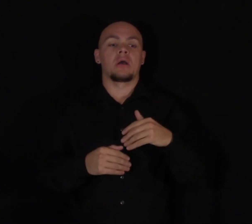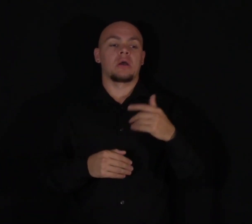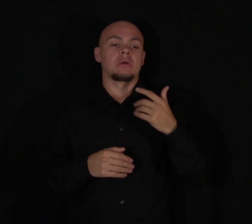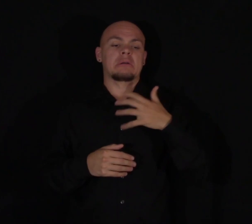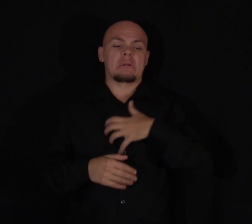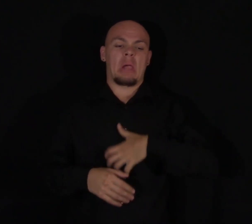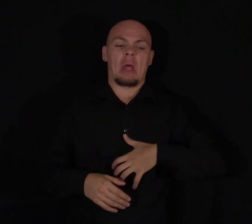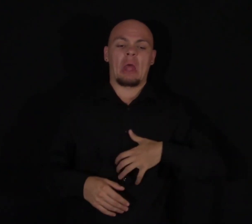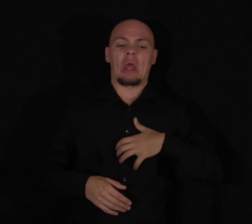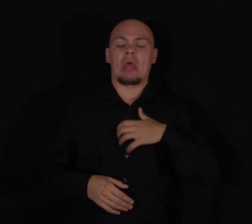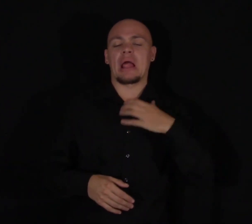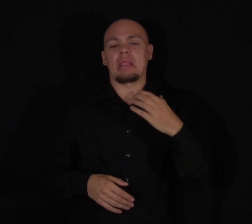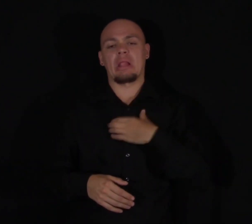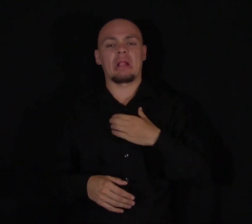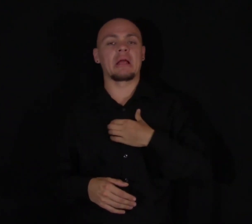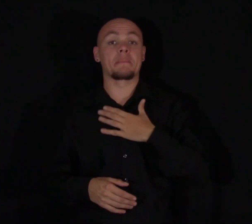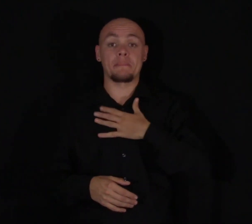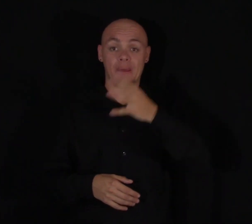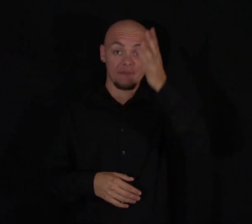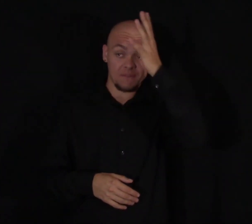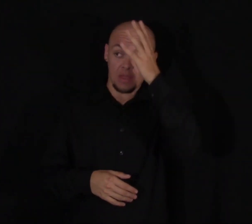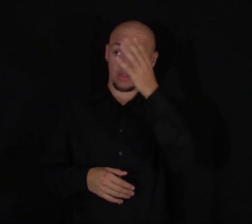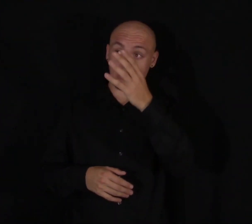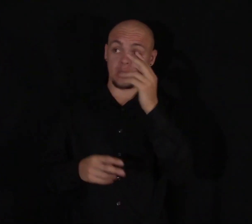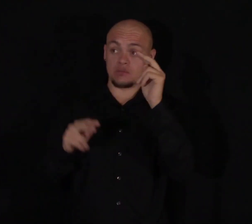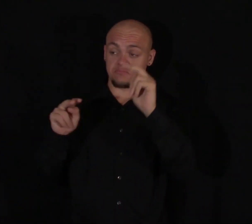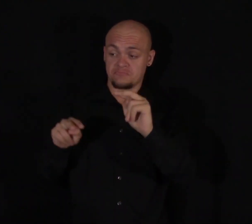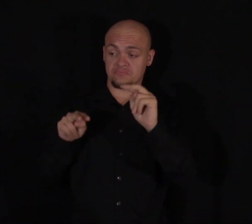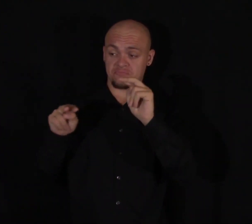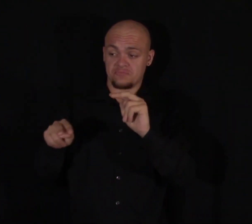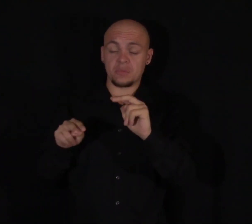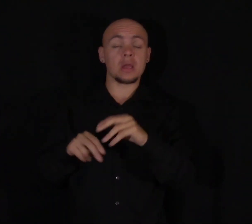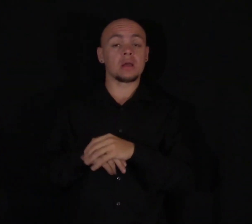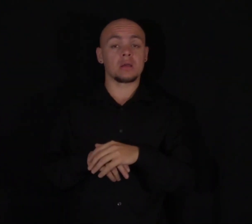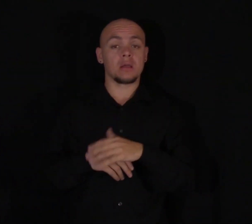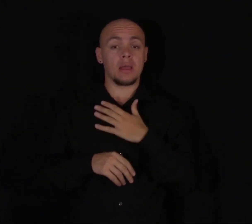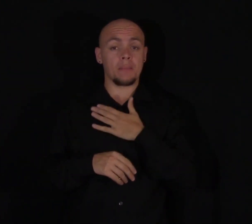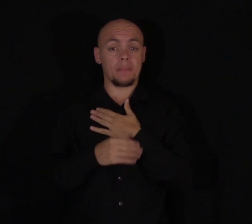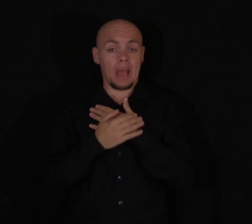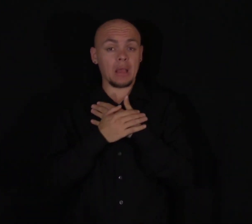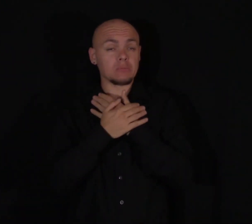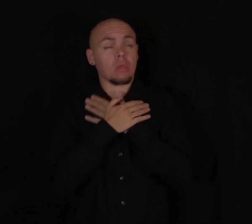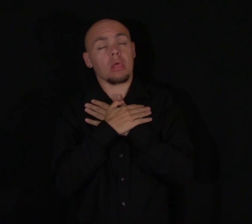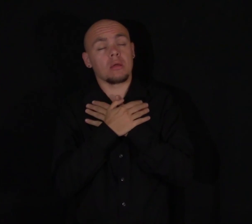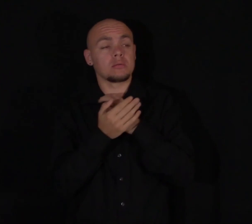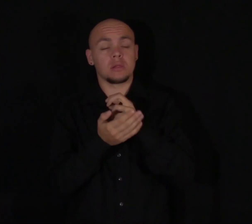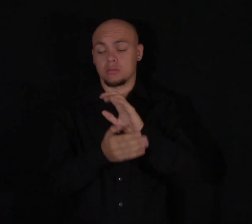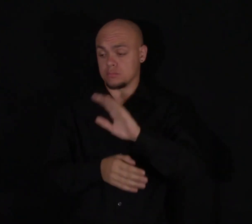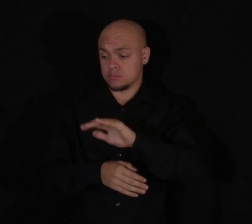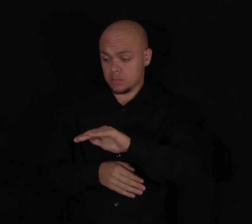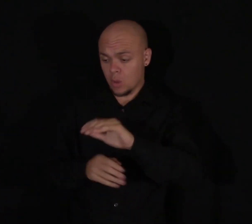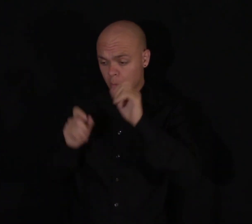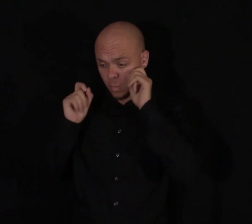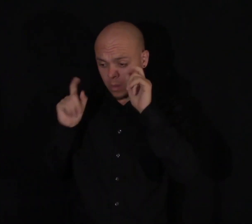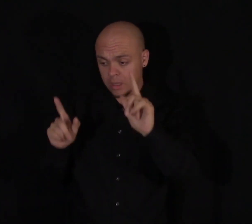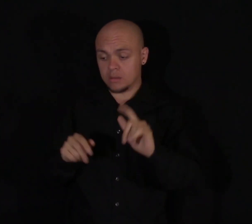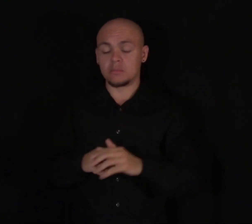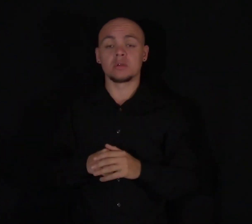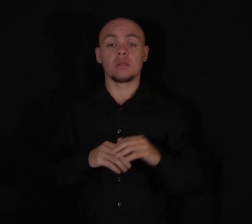ears. My father, who was watching over me, perceiving my restlessness, awoke me. The dashing waves were